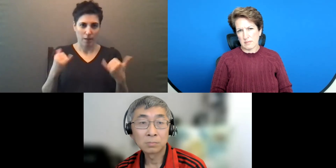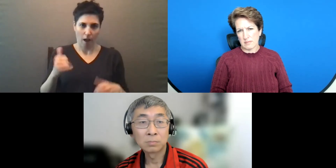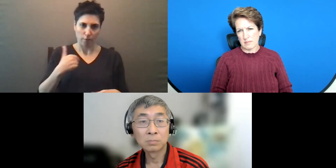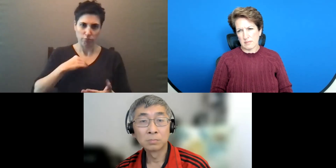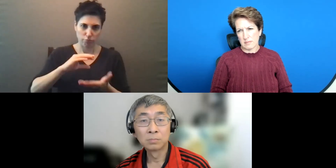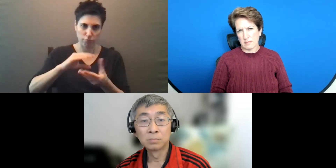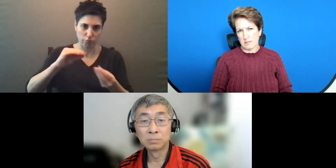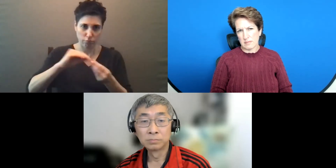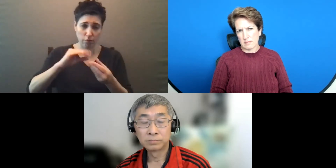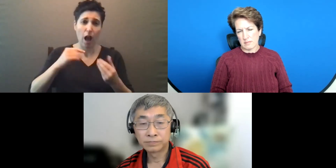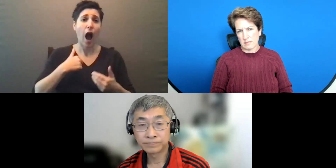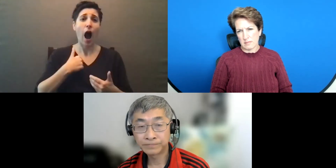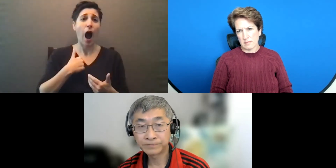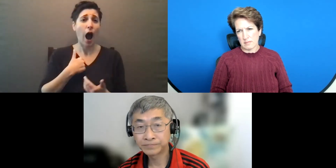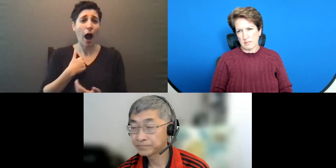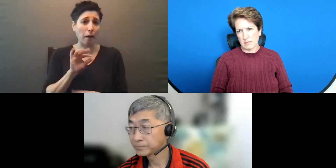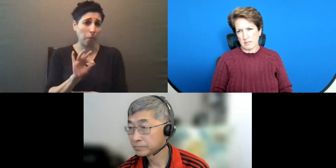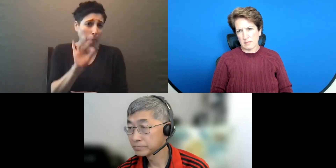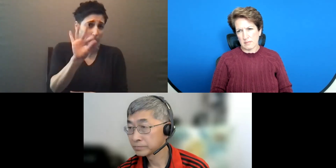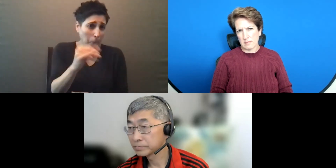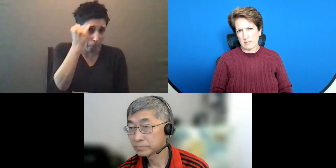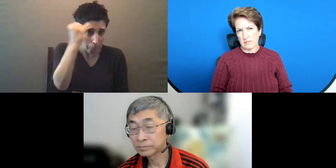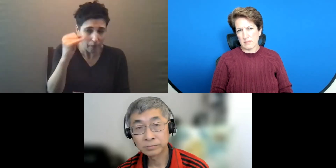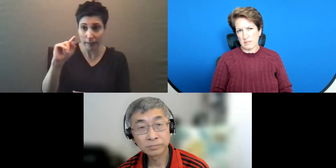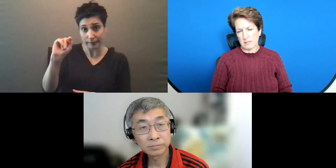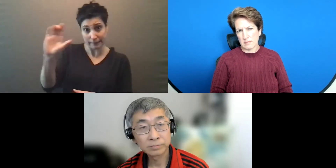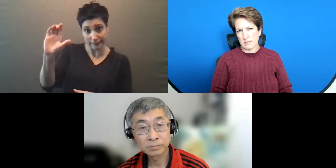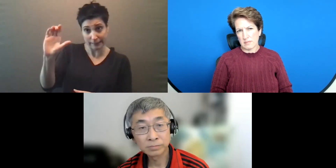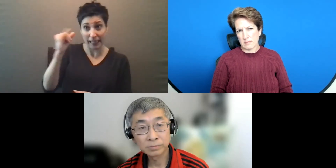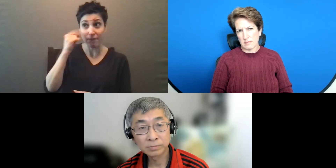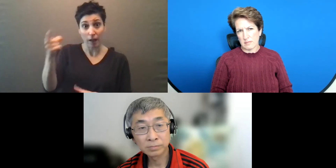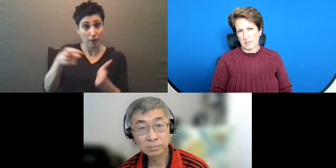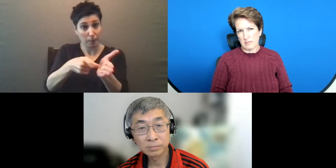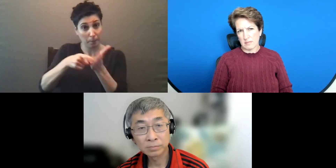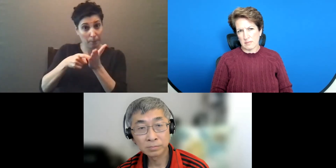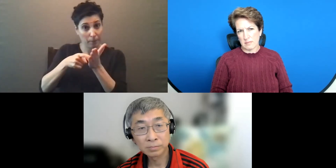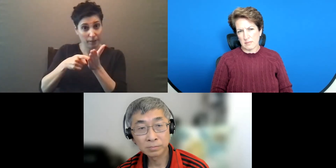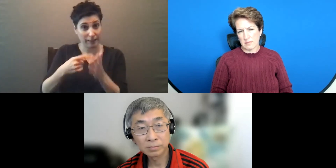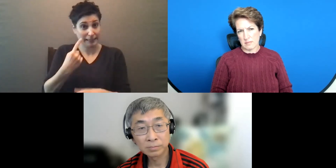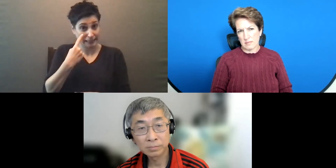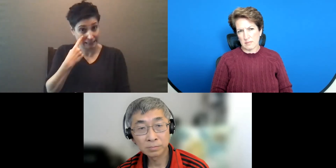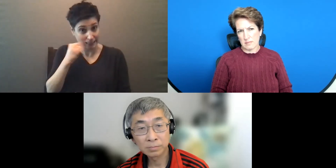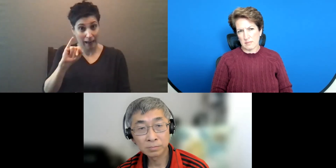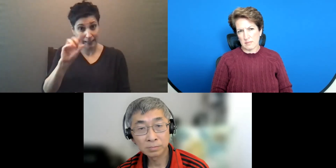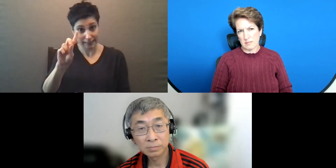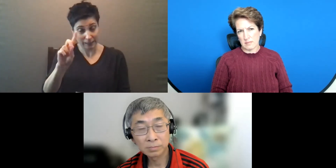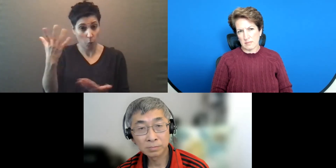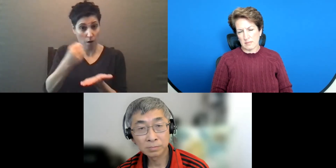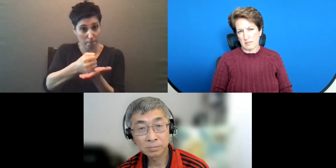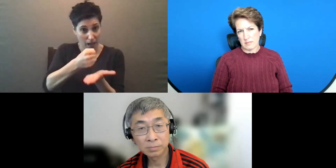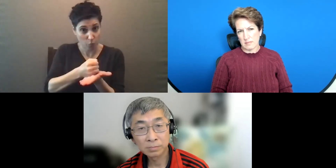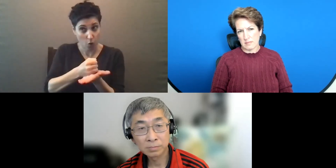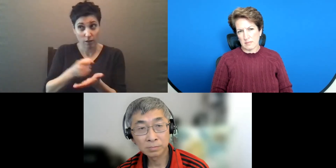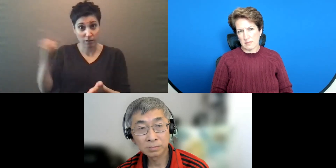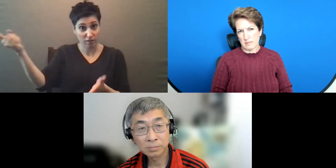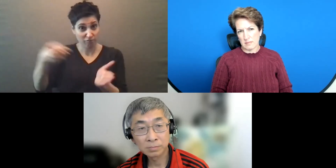TTC bus, and if there is some policy comes like that, oh, you have to show your ID, and then people are more ready to